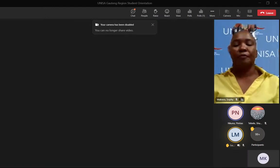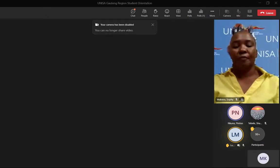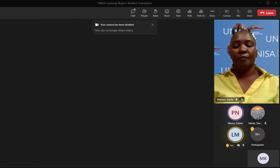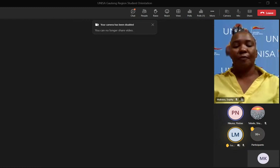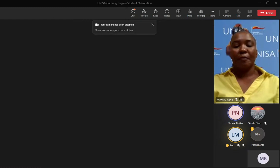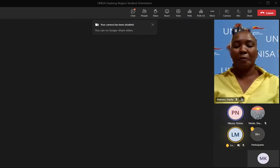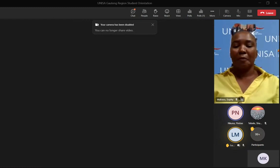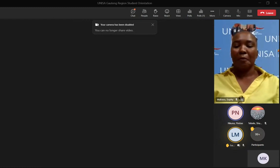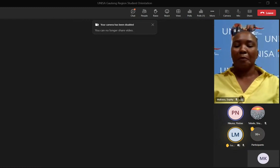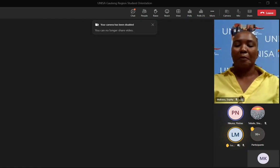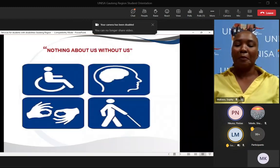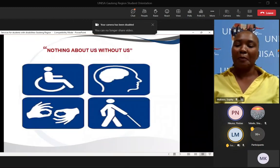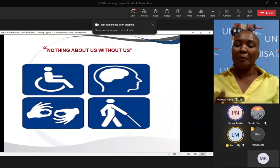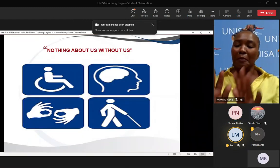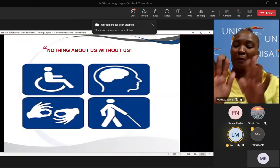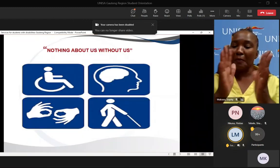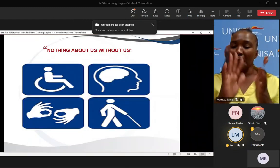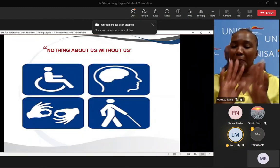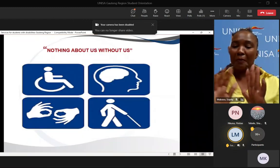um